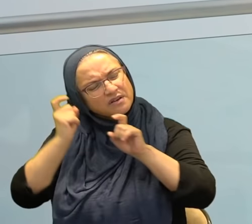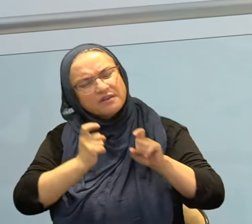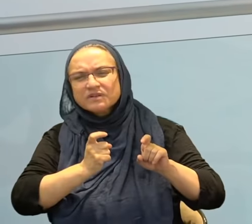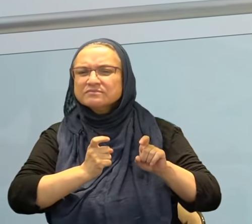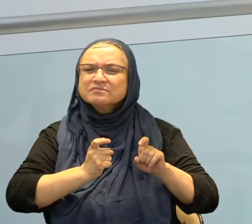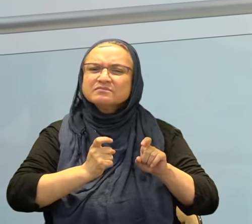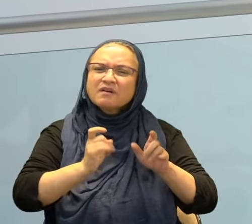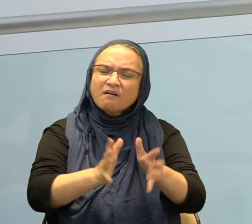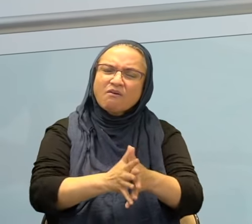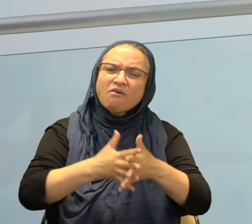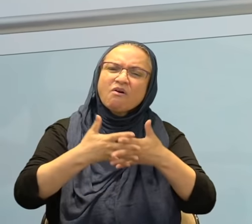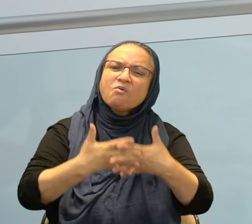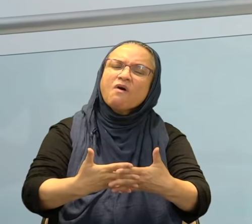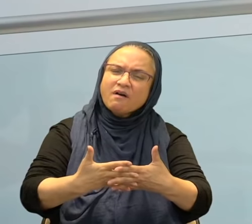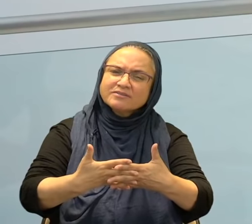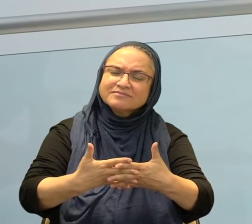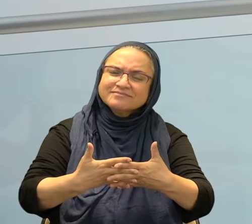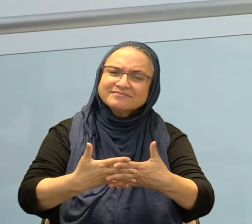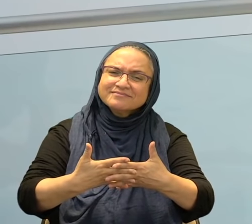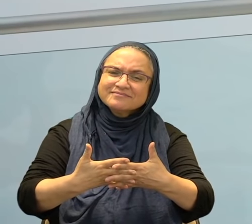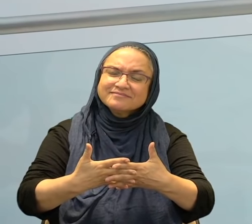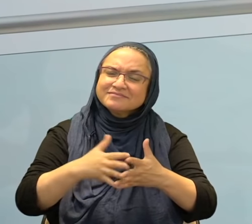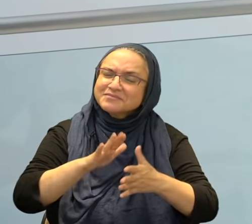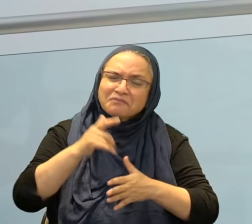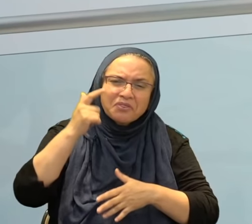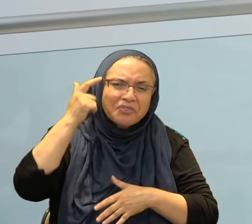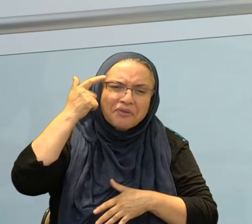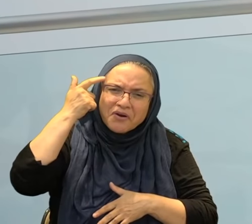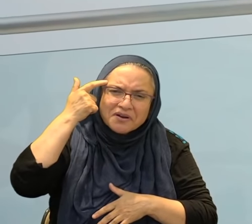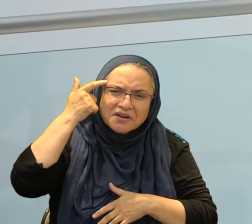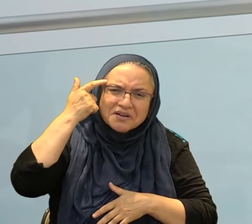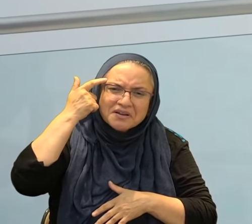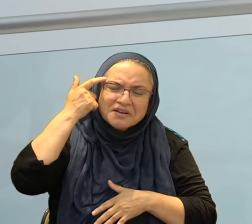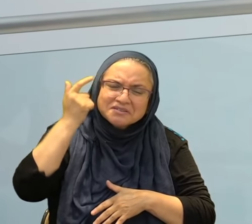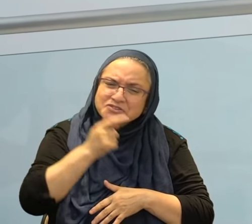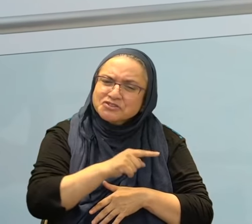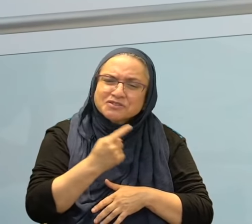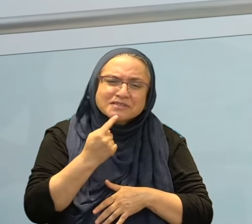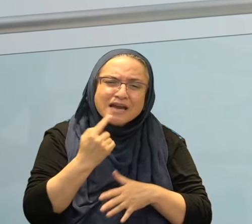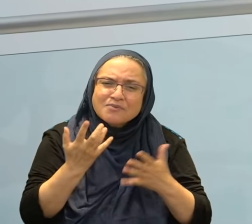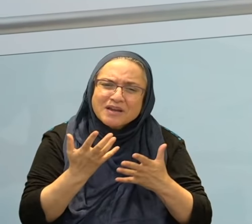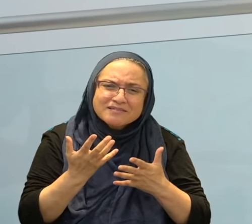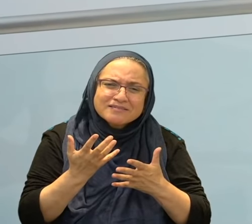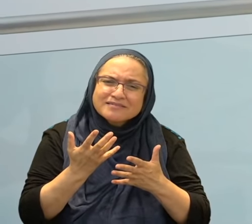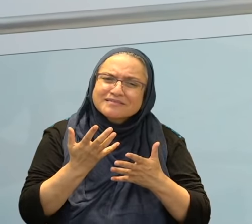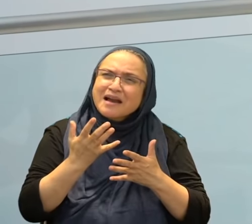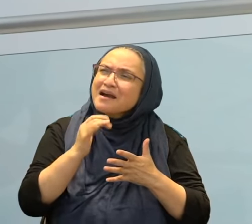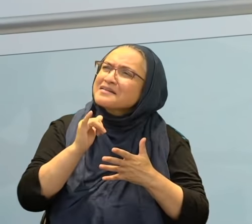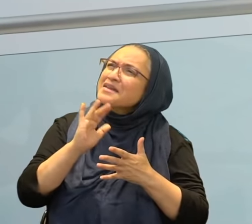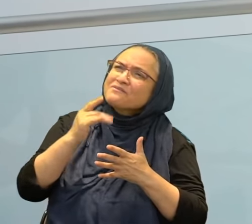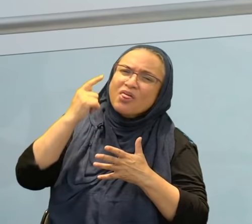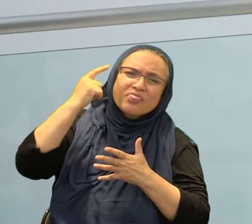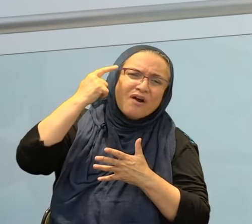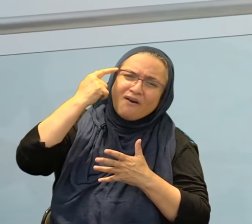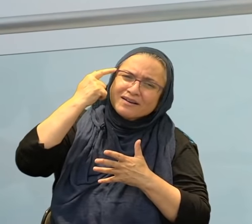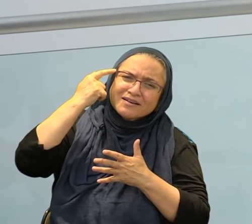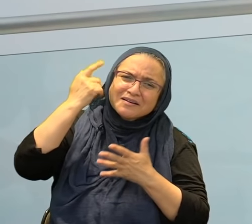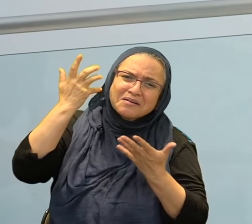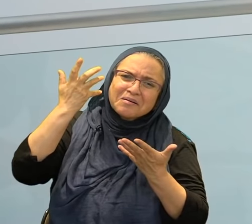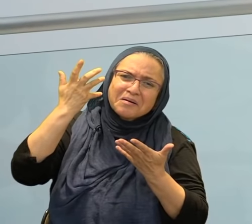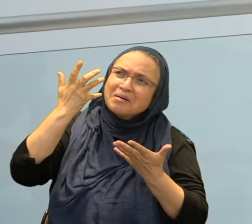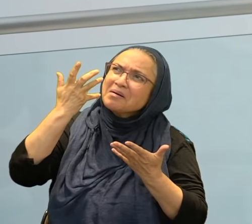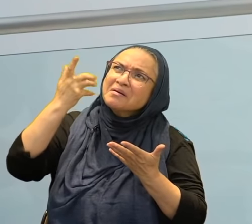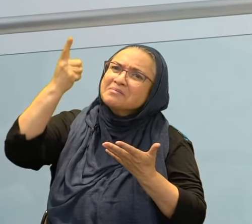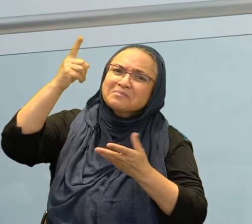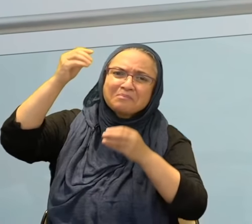revelation from the heavens for me that's your mom talking I didn't think I was worthy of that I never would have imagined